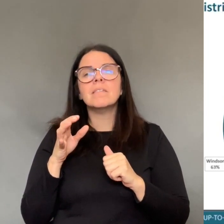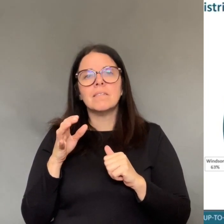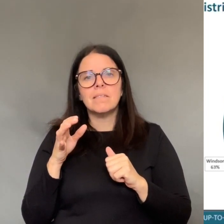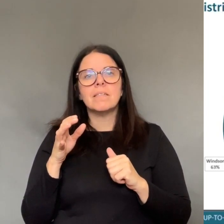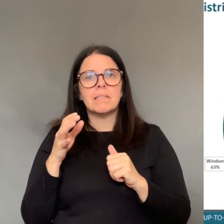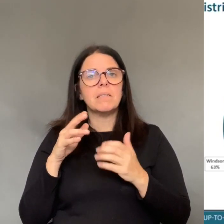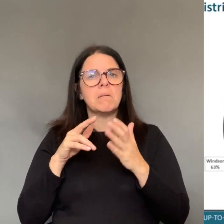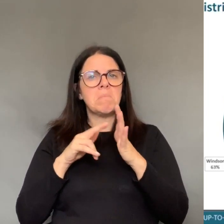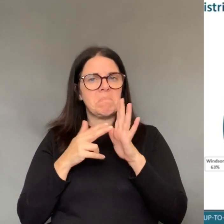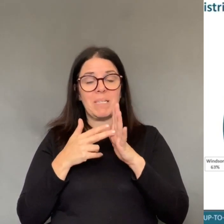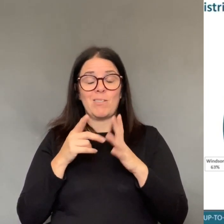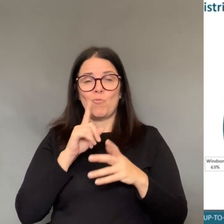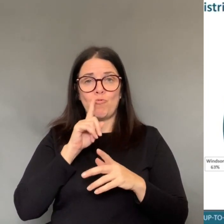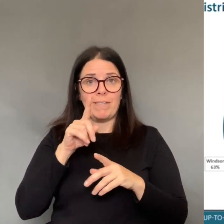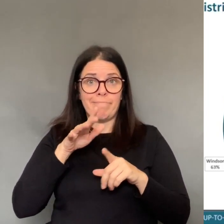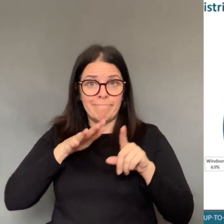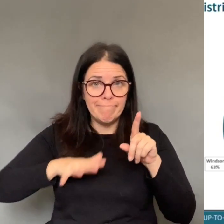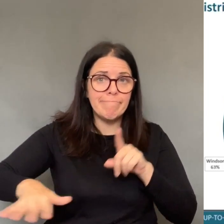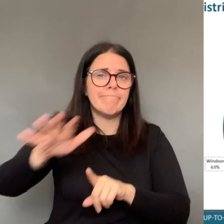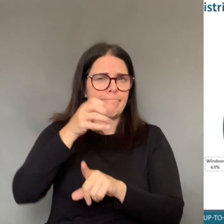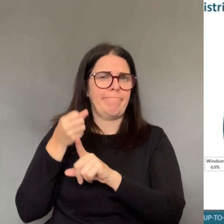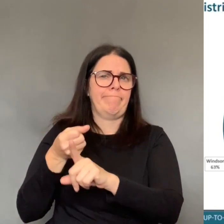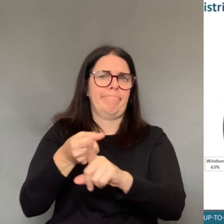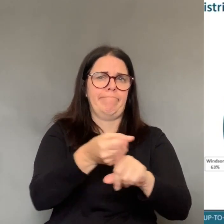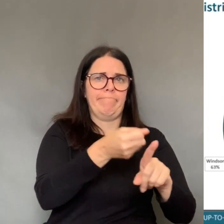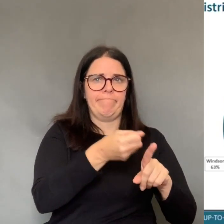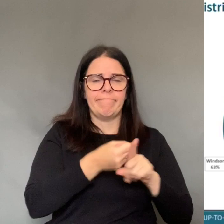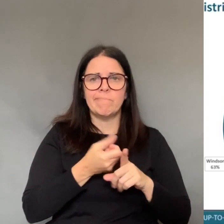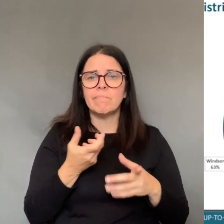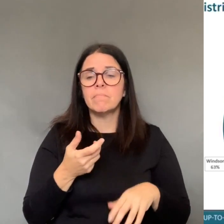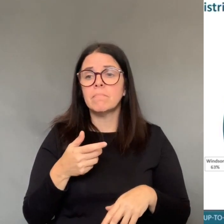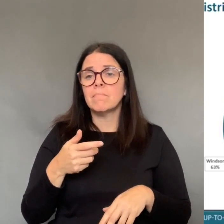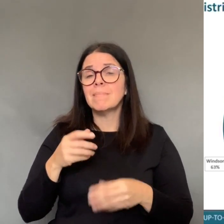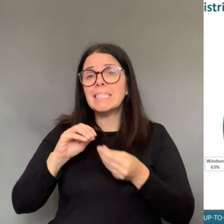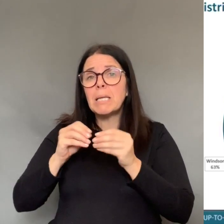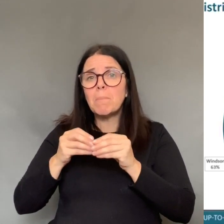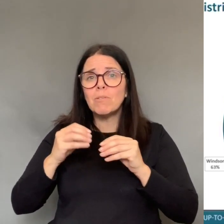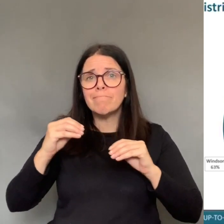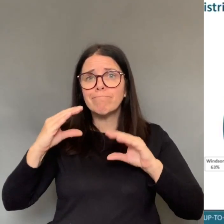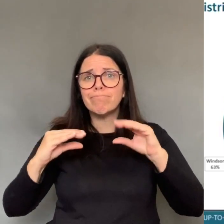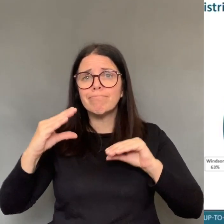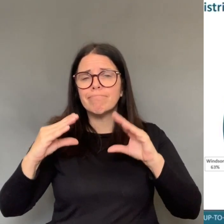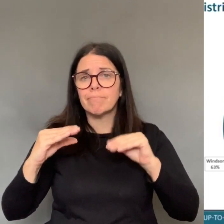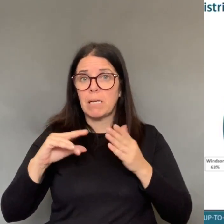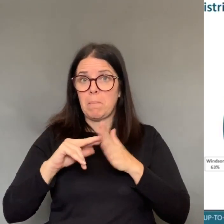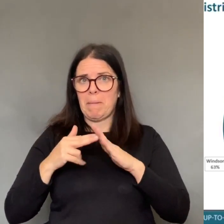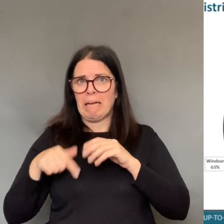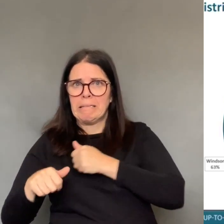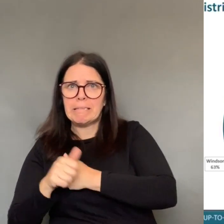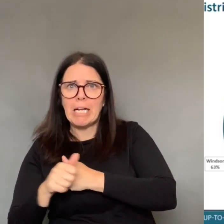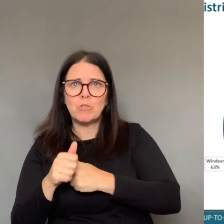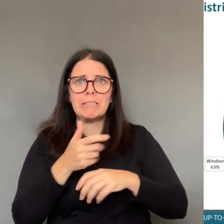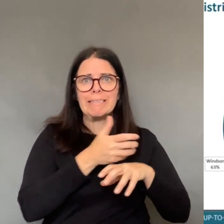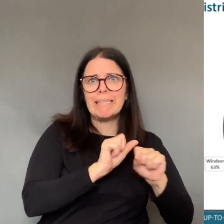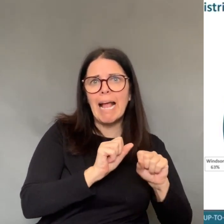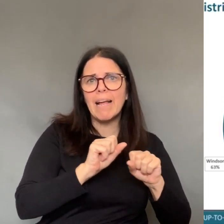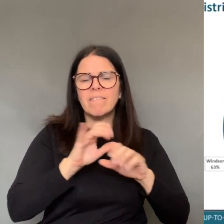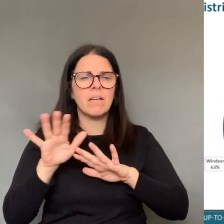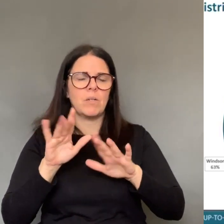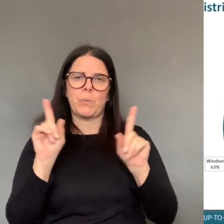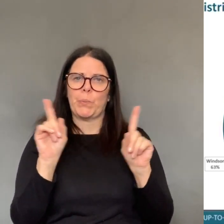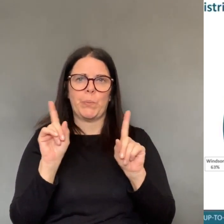said that, this is what it looks like based on the municipality and based on the region. And once again, there is